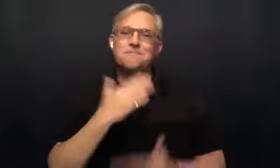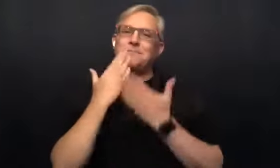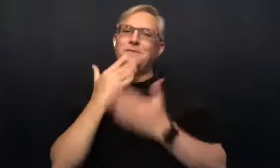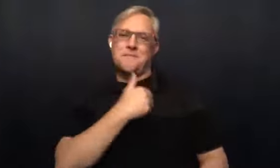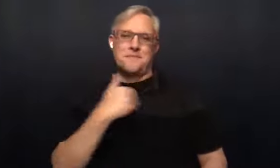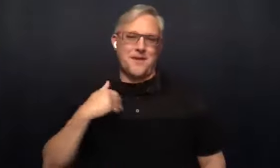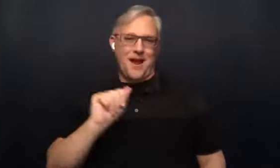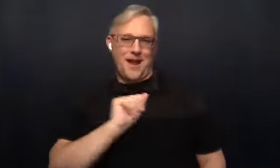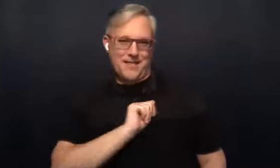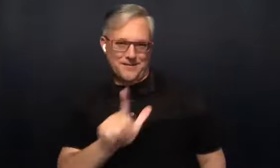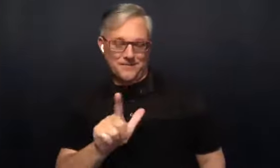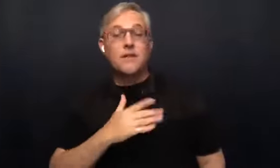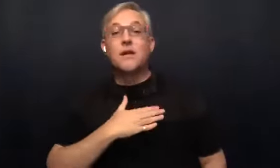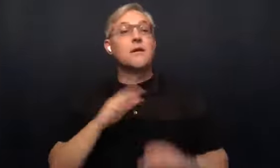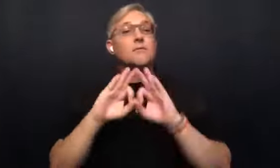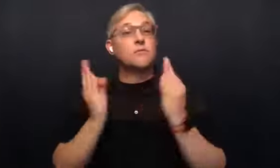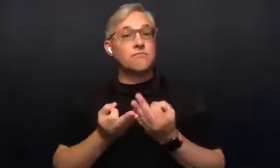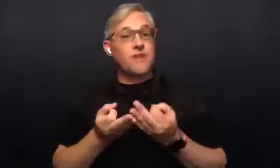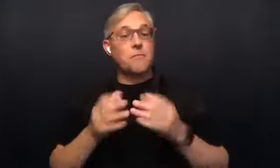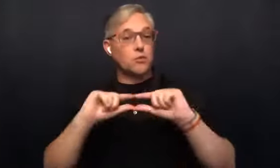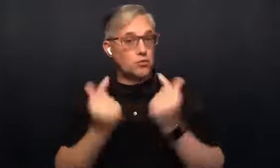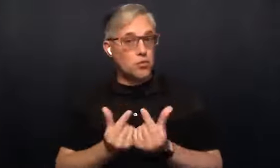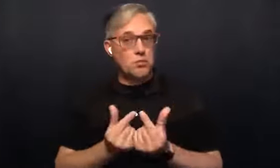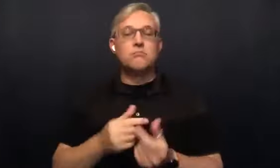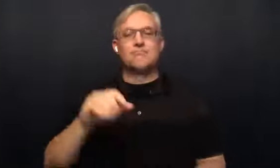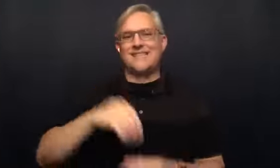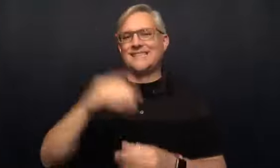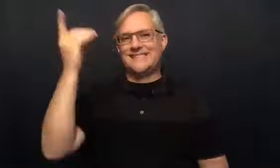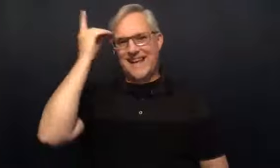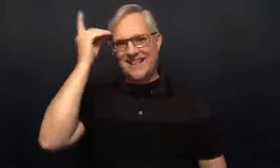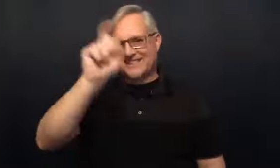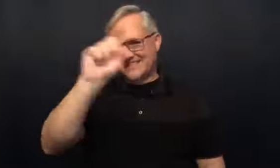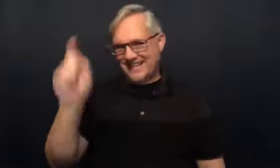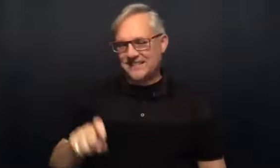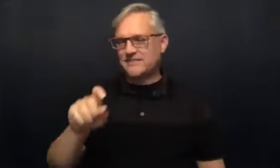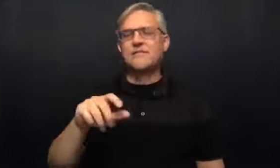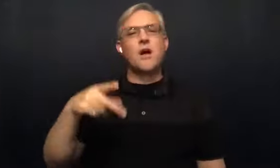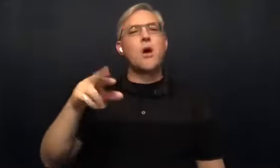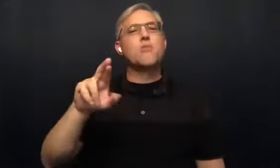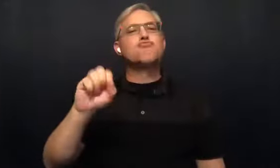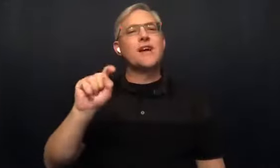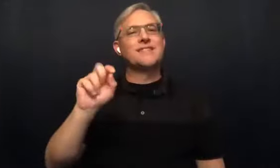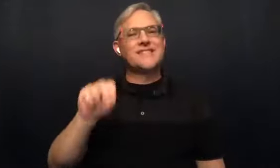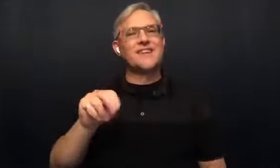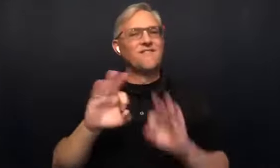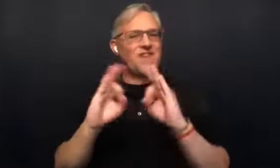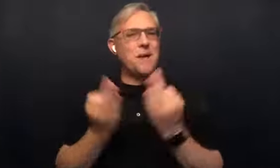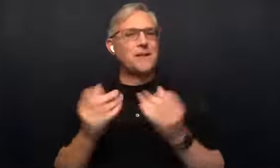Preston Al-Anon Family Group in Dallas, Texas. I go to, when we were before lockdown, I went to at least